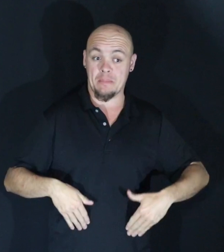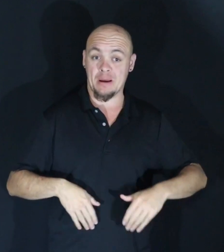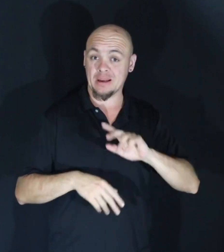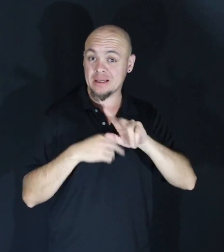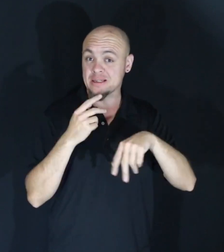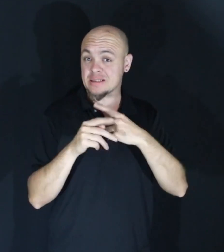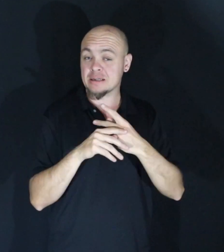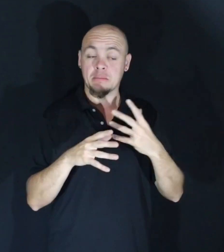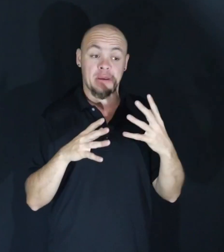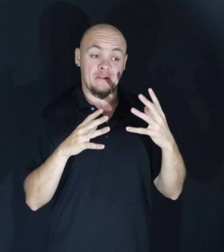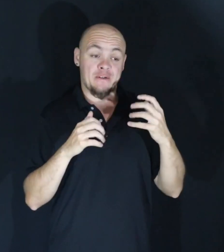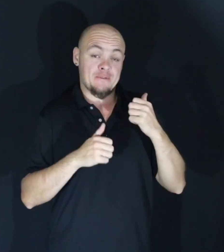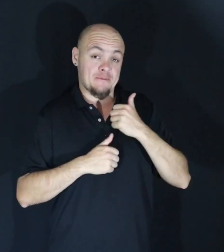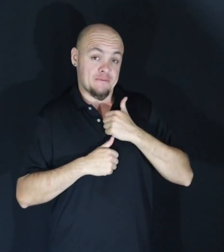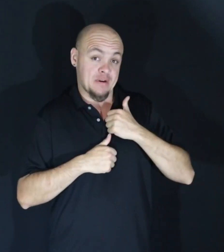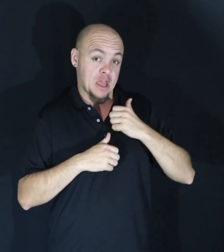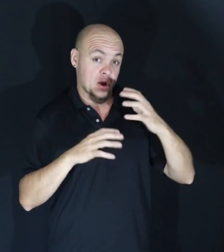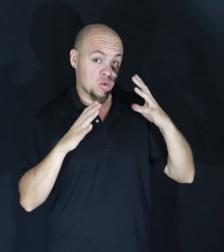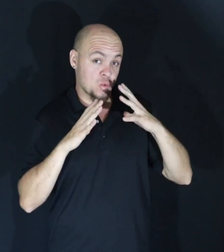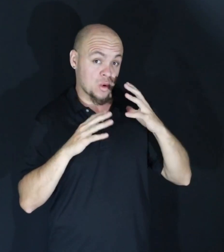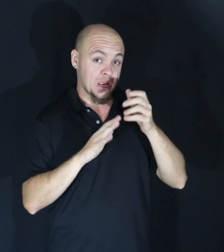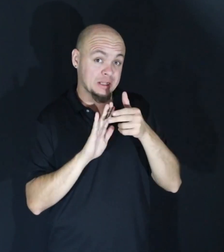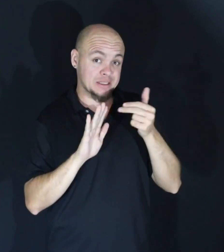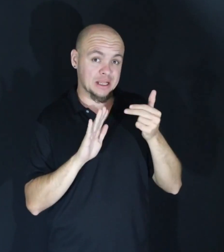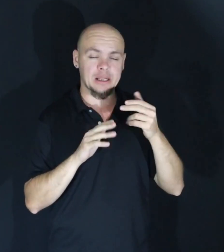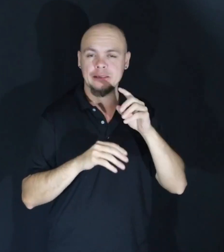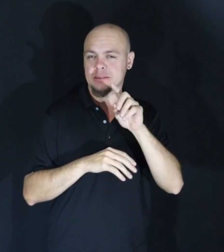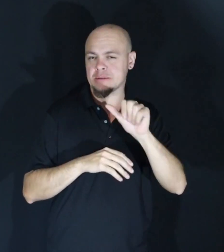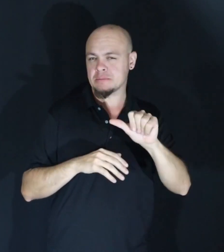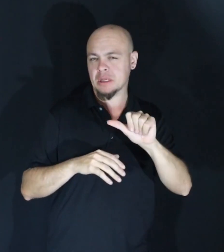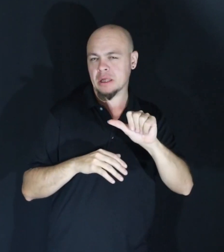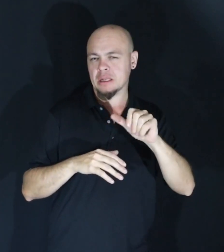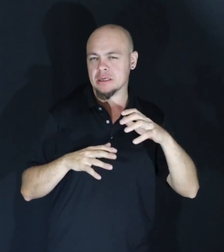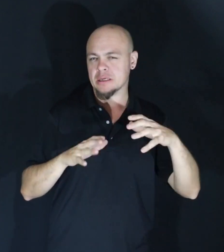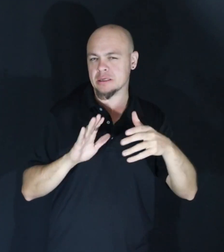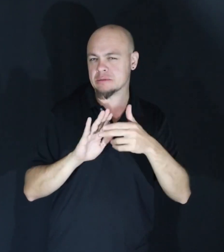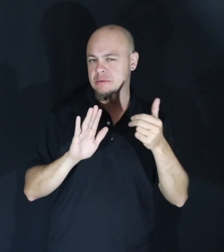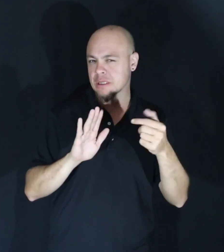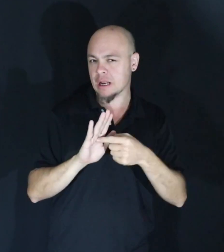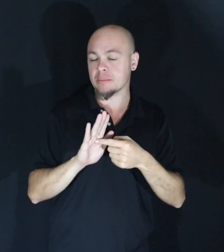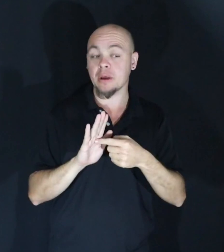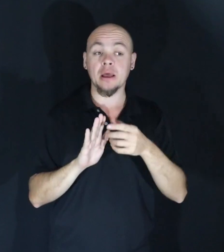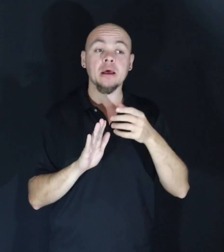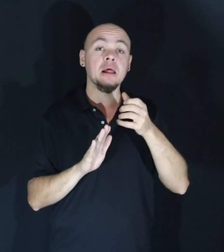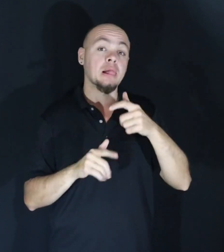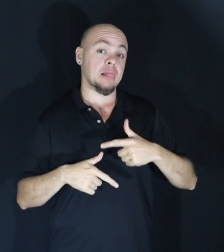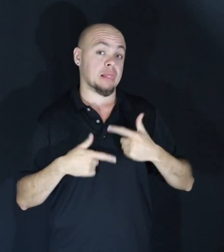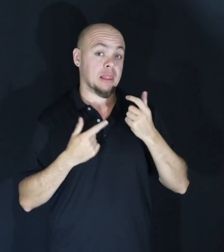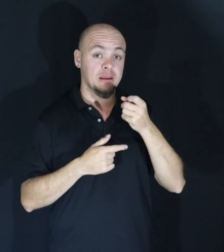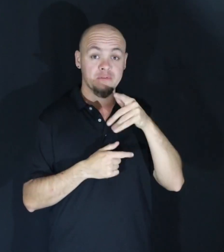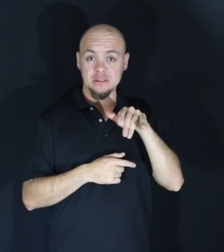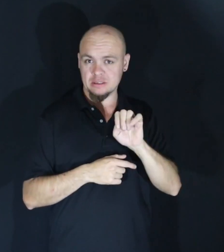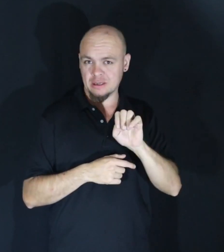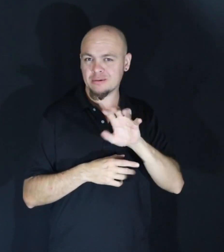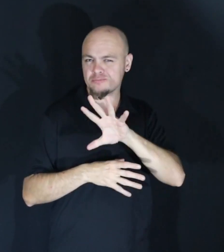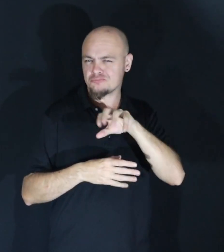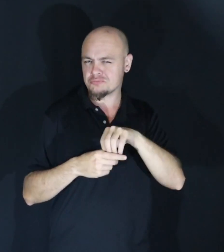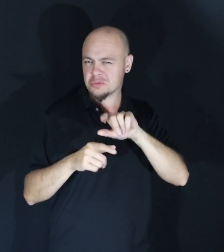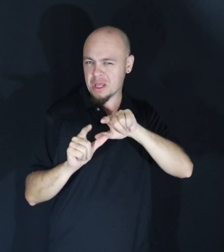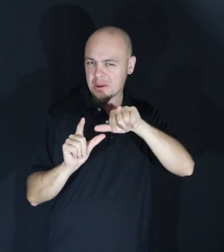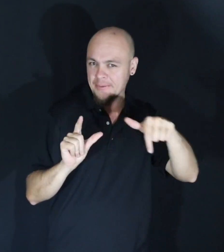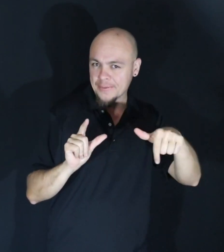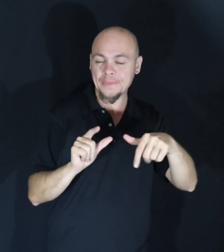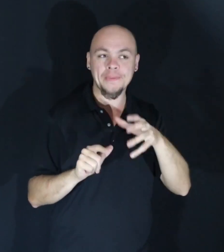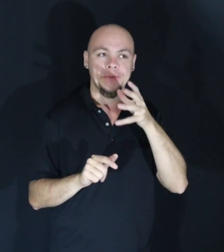status, disability status, as well as lifestyles, like being a parent or a caregiver or a member of the LGBTQIA